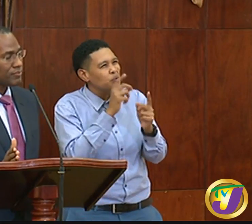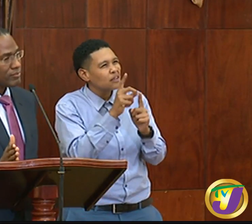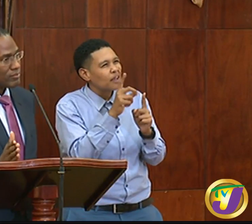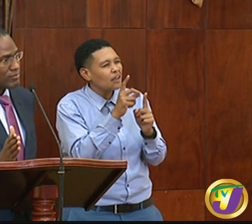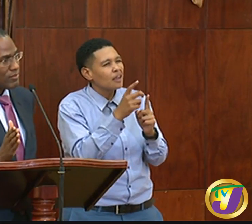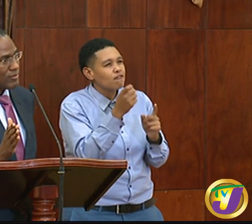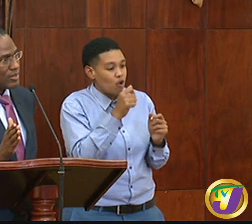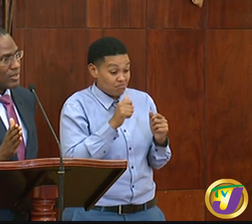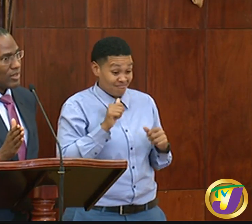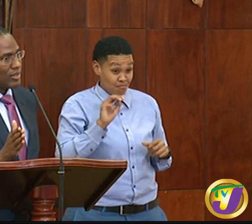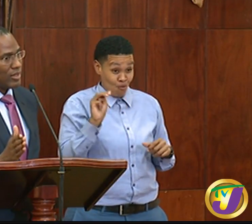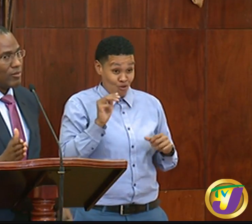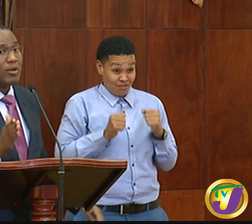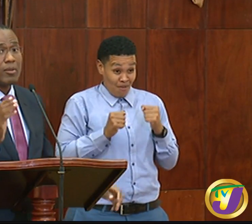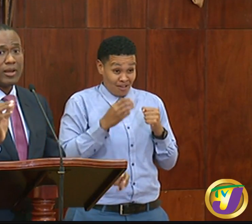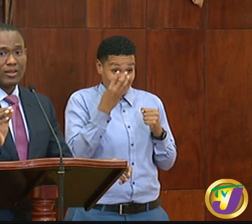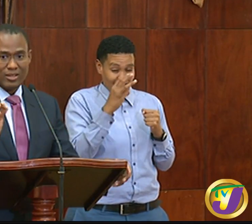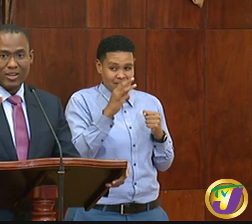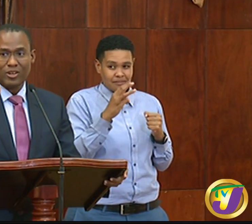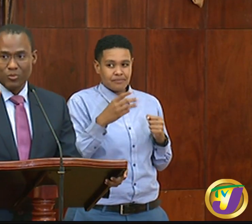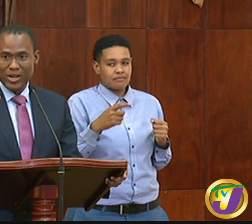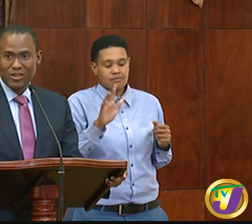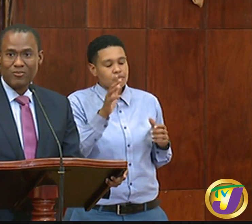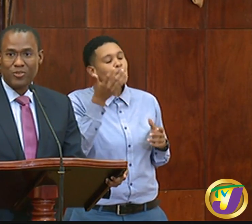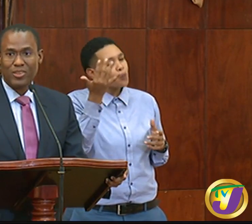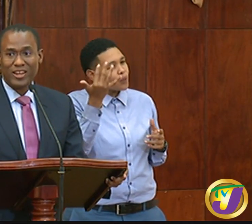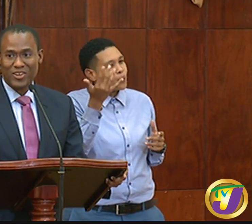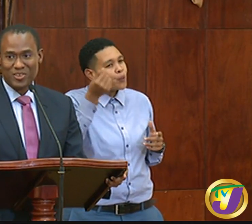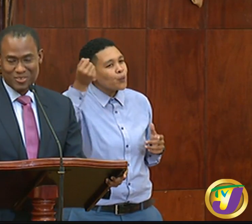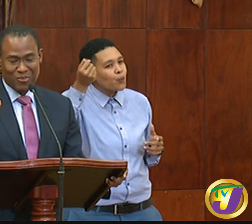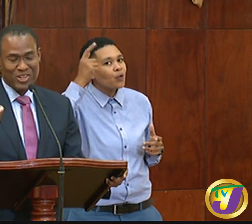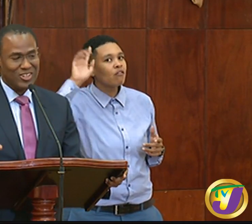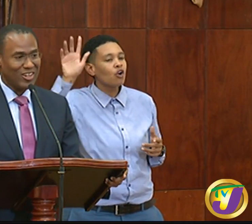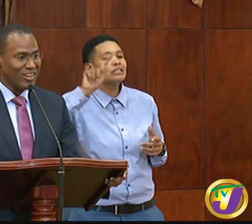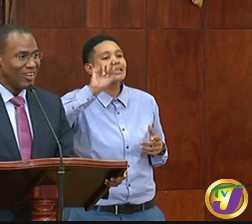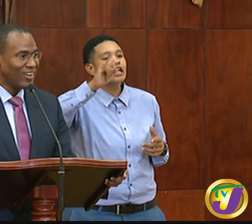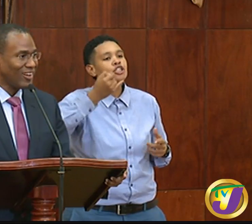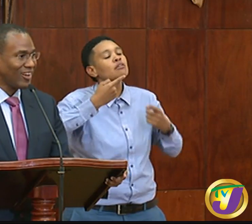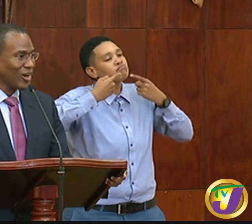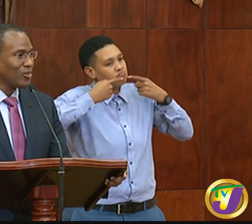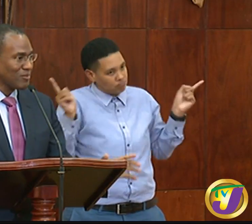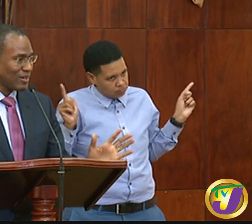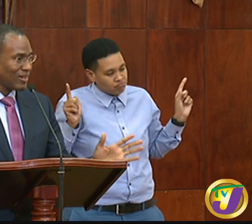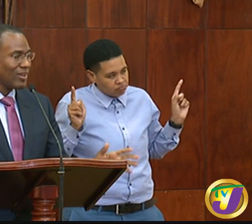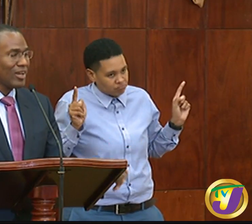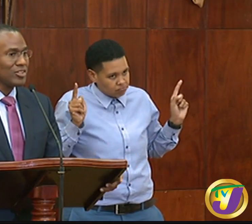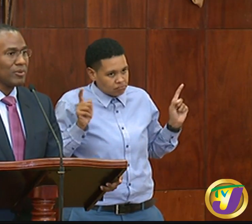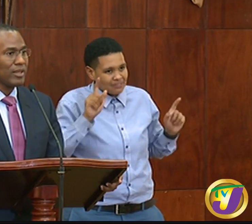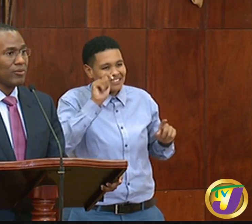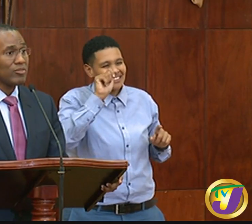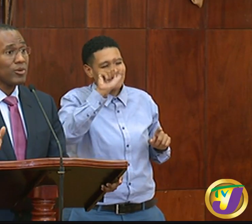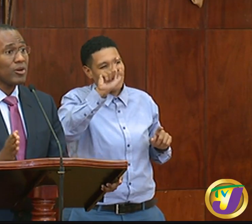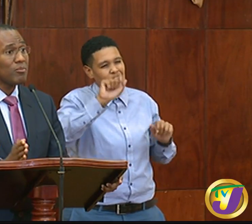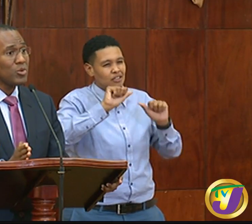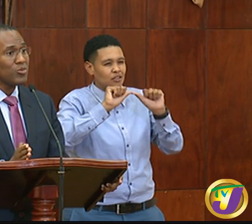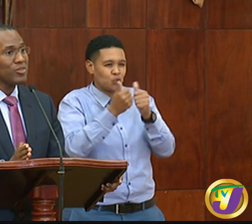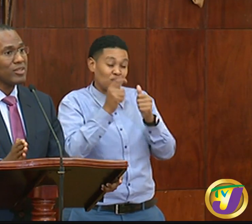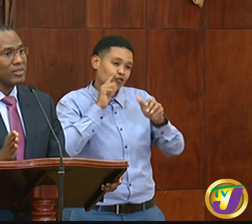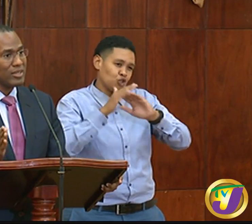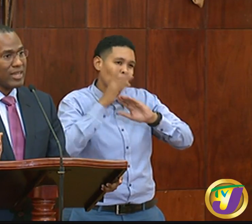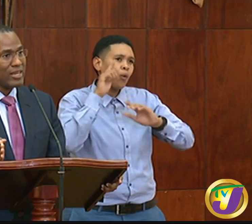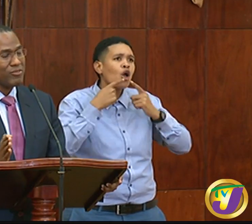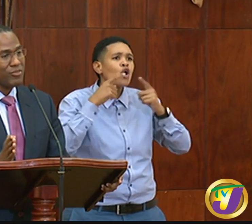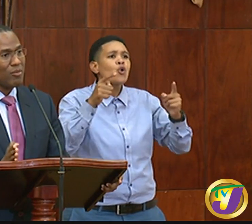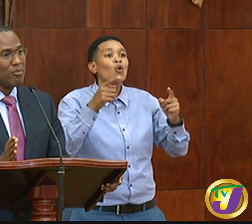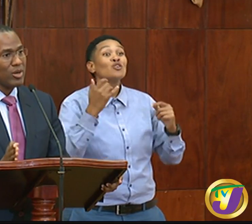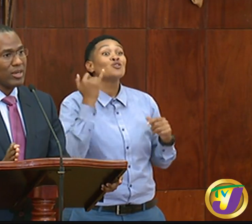from let me not wait for their official announcement, I should put it that way. So we're going to move